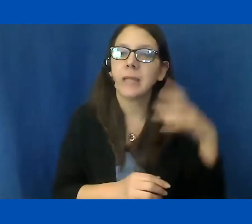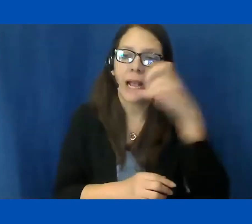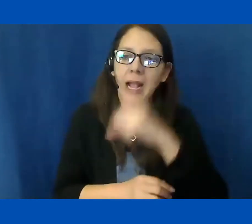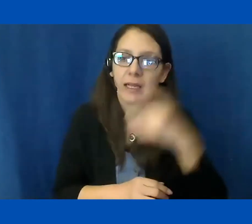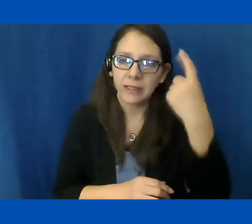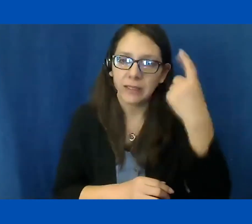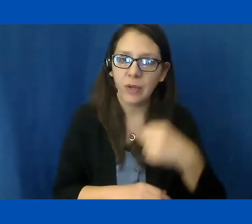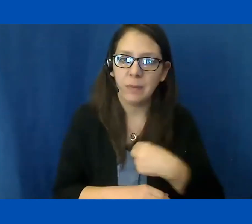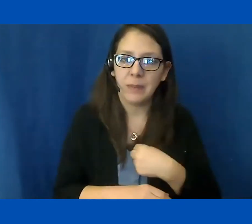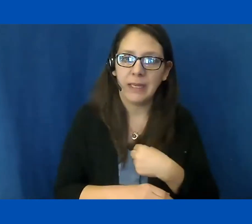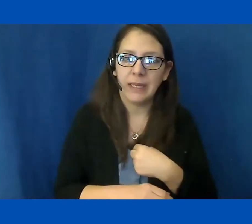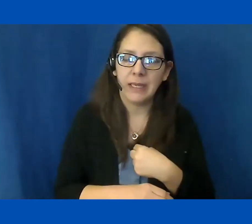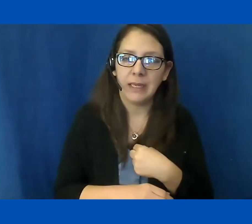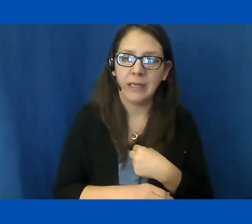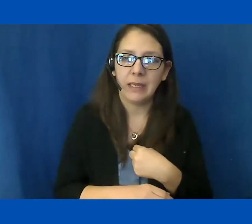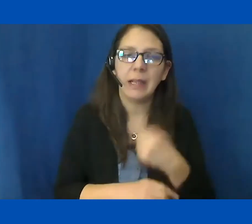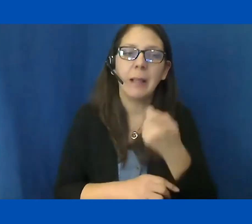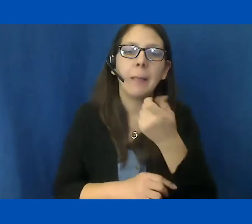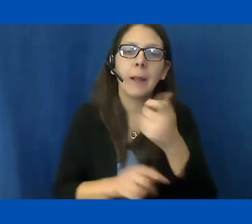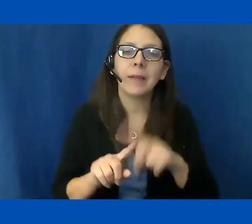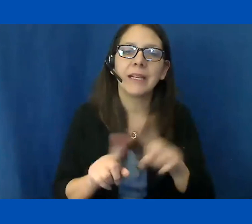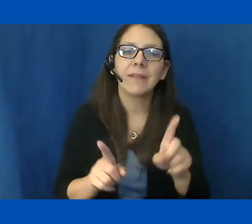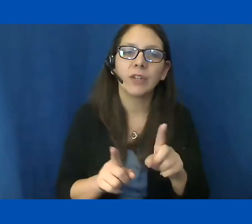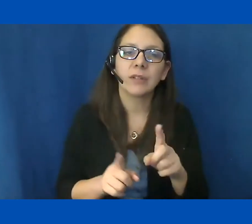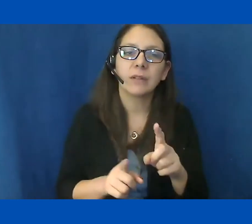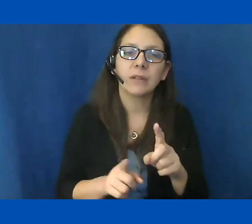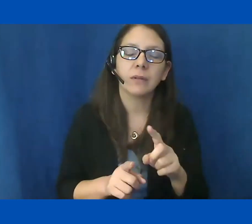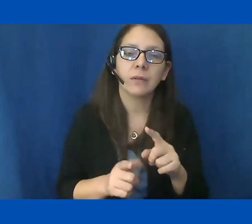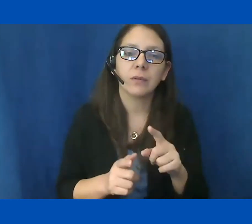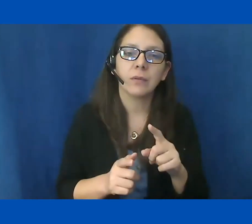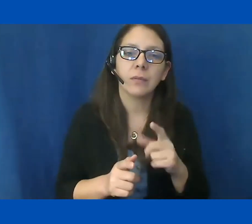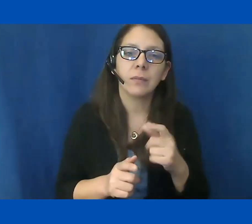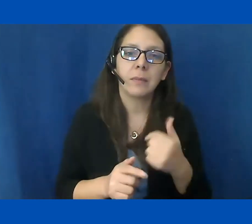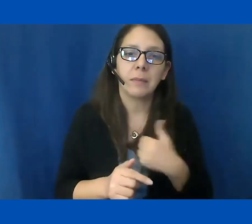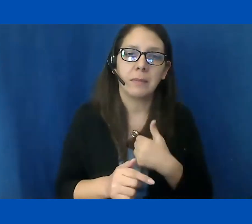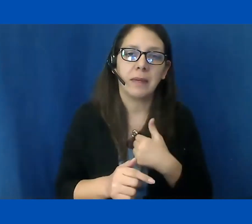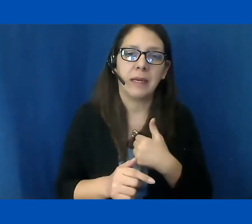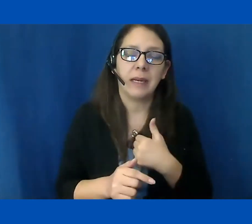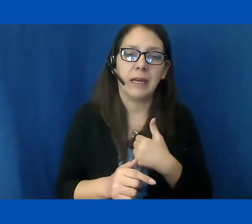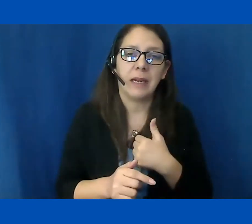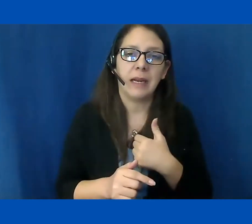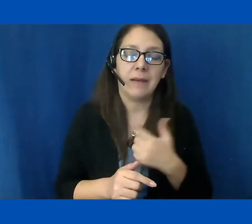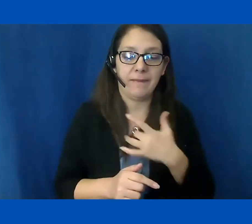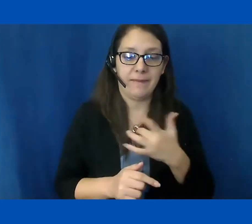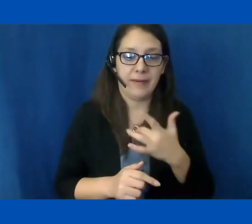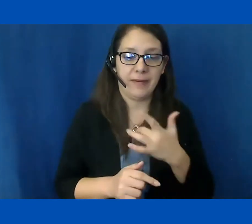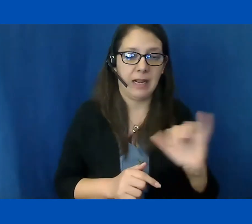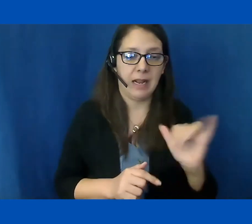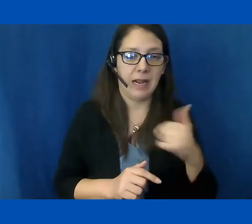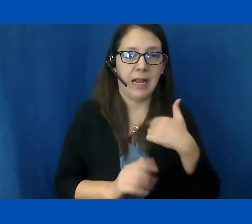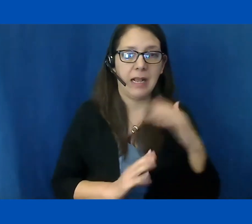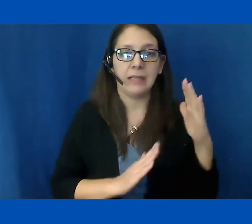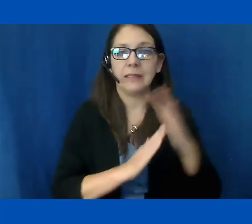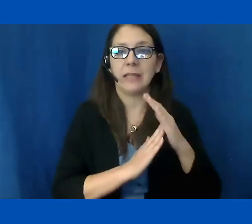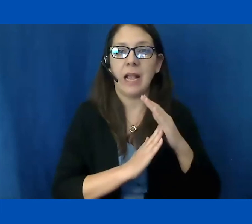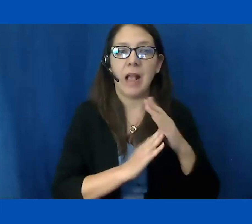bit different because the thing that makes me feel like I'm on top of the world is not related to sports